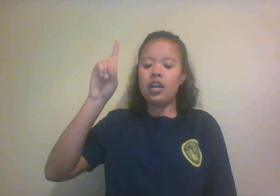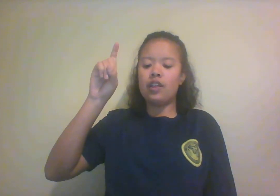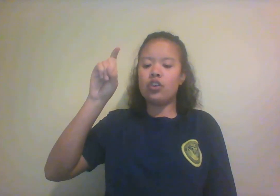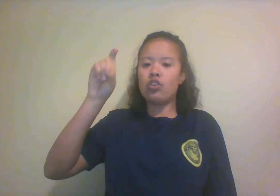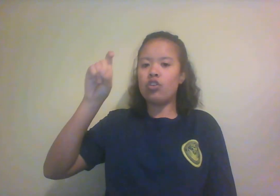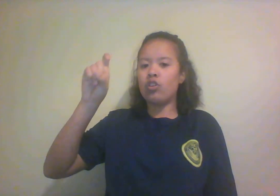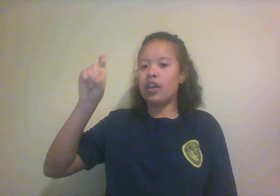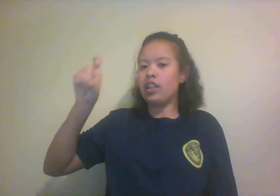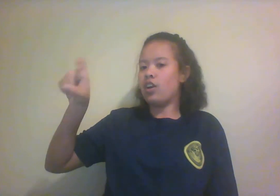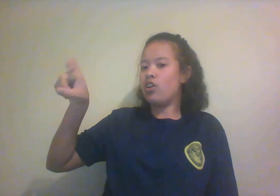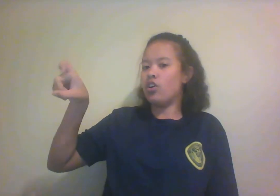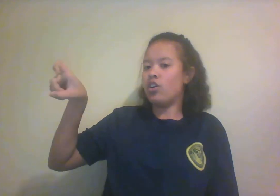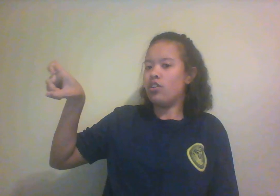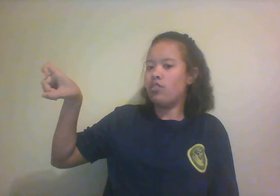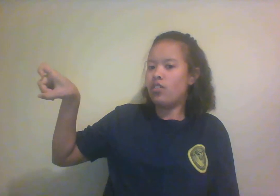then curl it like a hook.